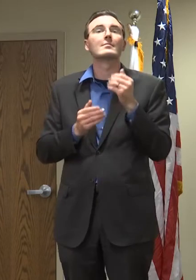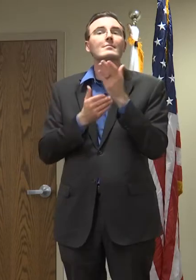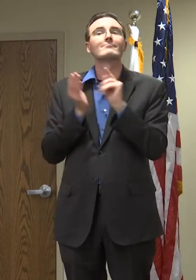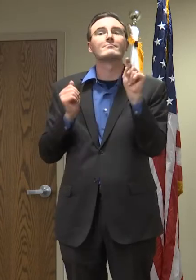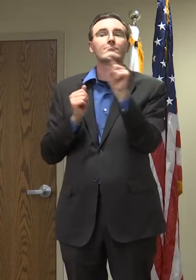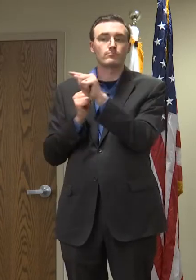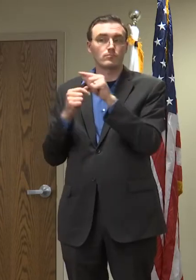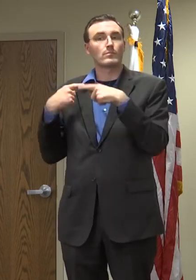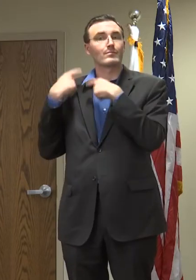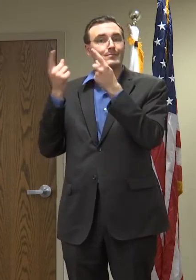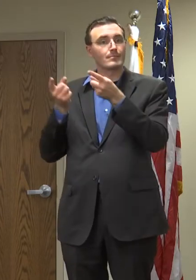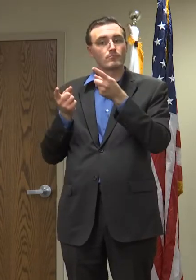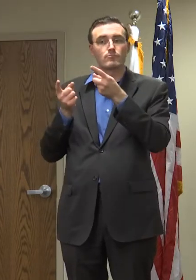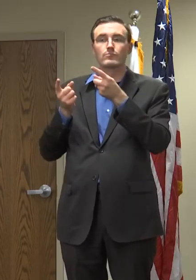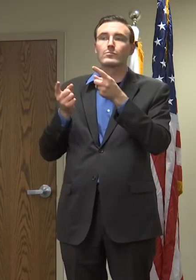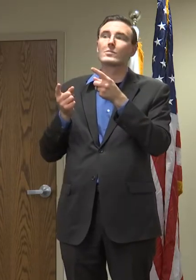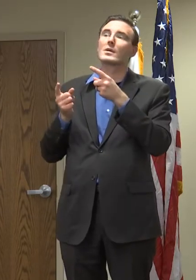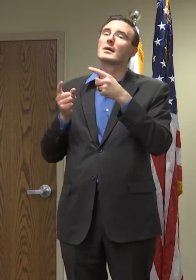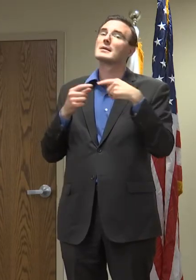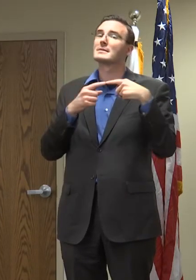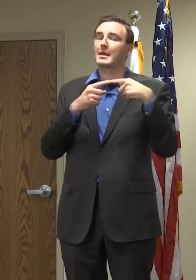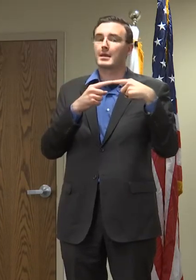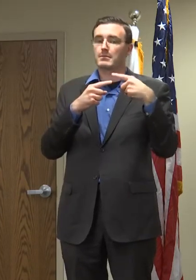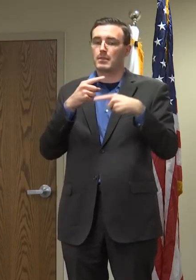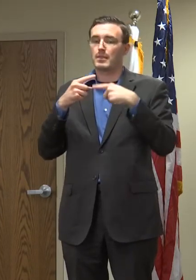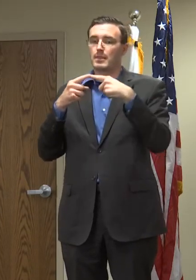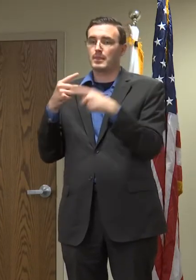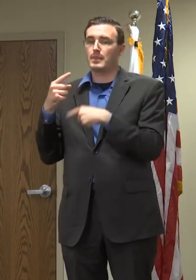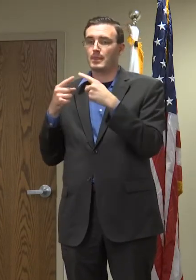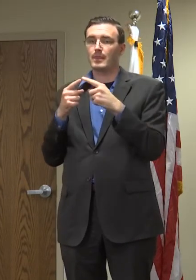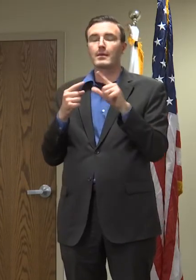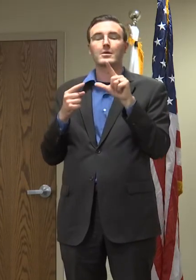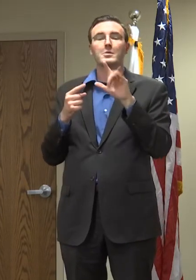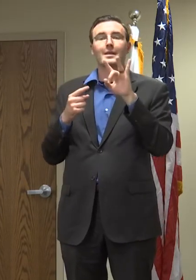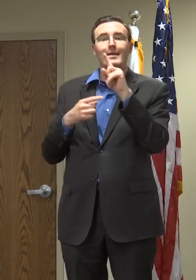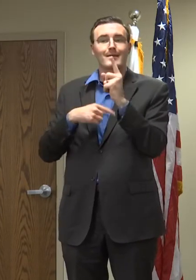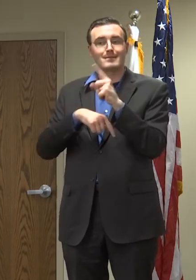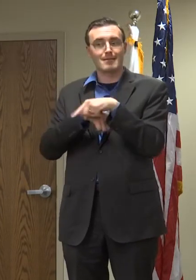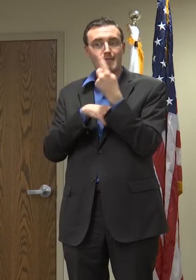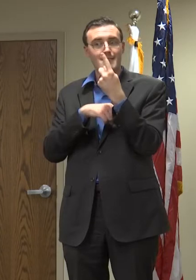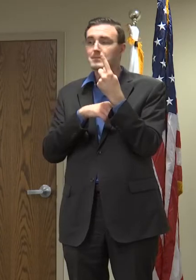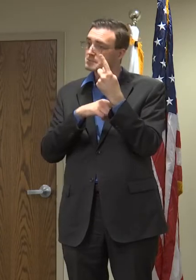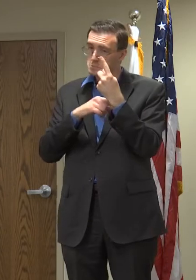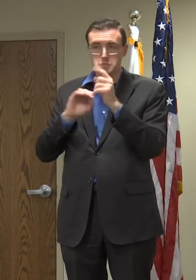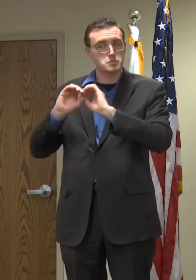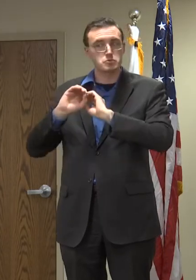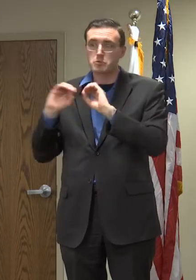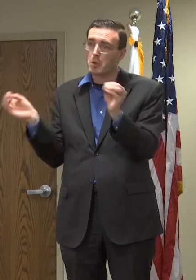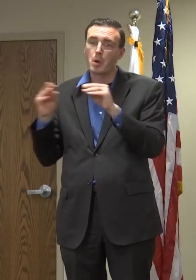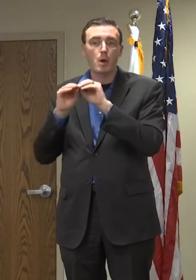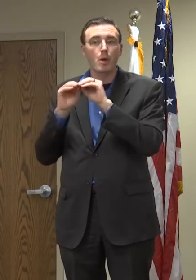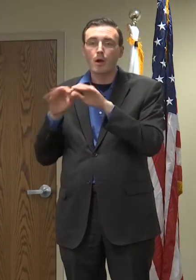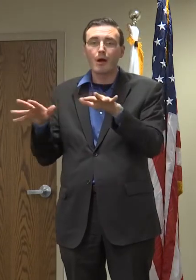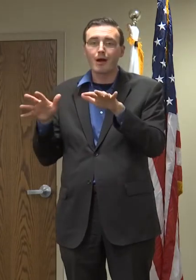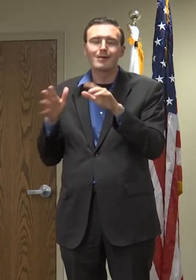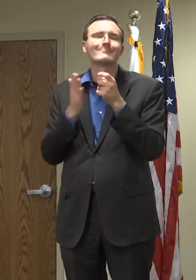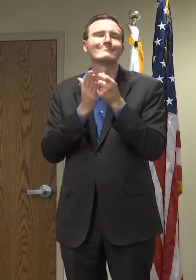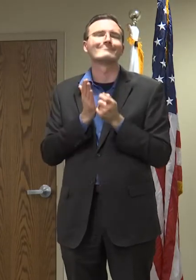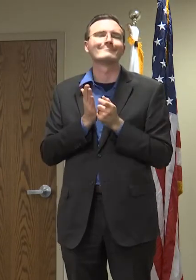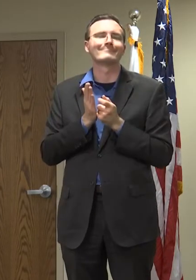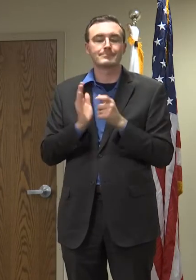come off, meaning they've met 2 incubation periods without any new infection or symptoms of COVID-19, and that includes Onum